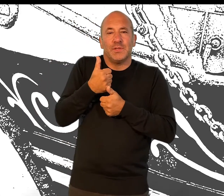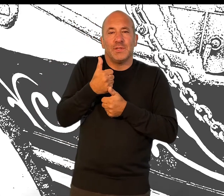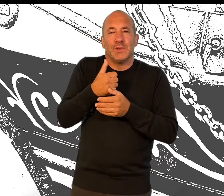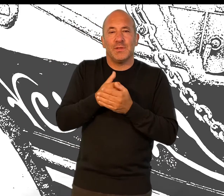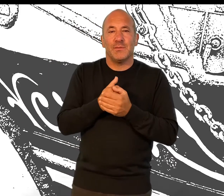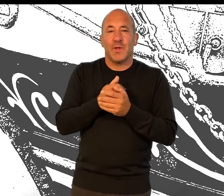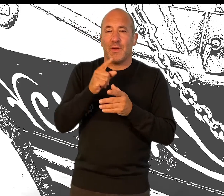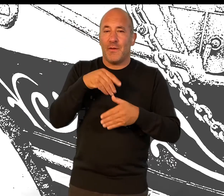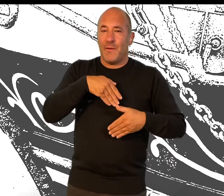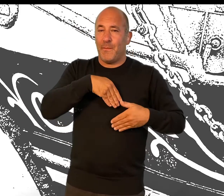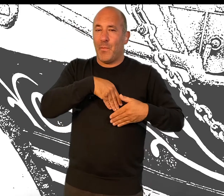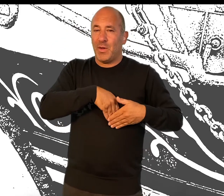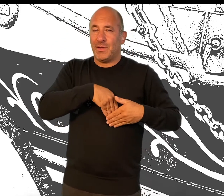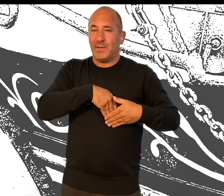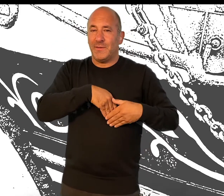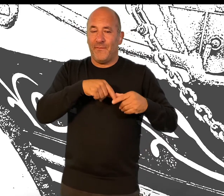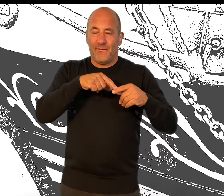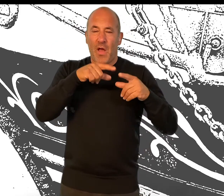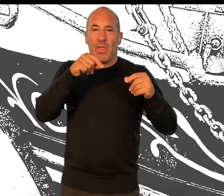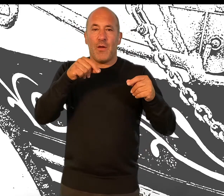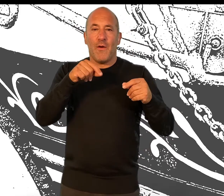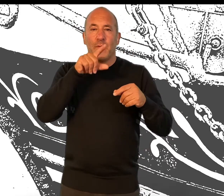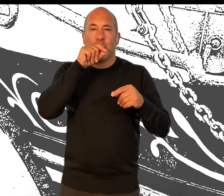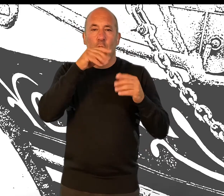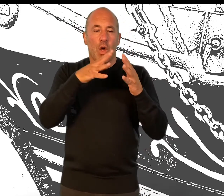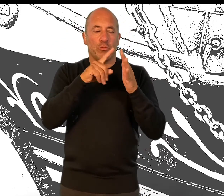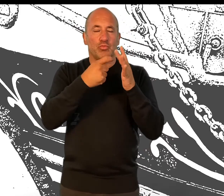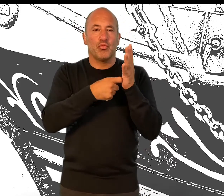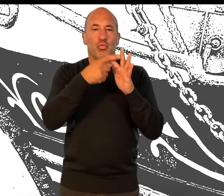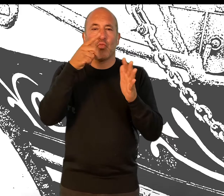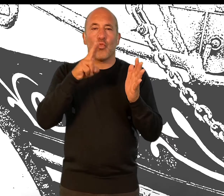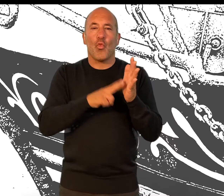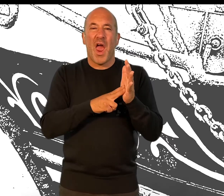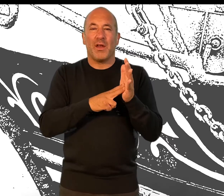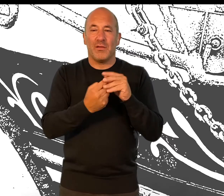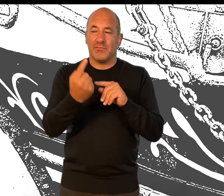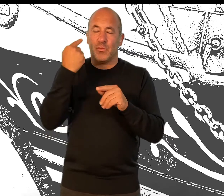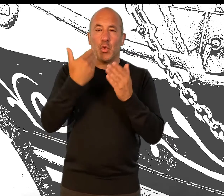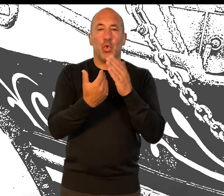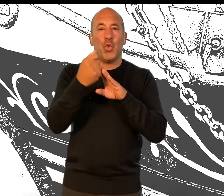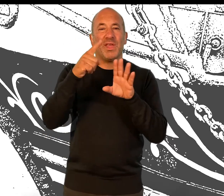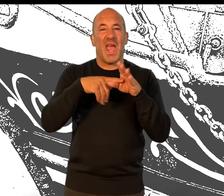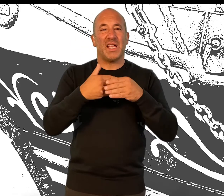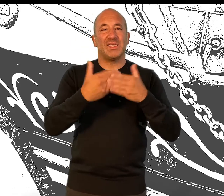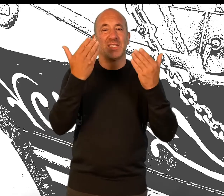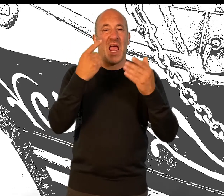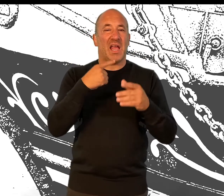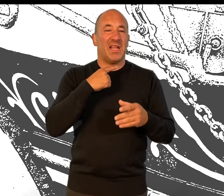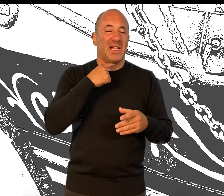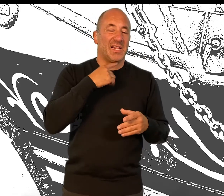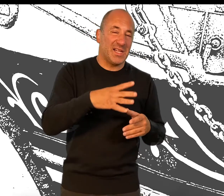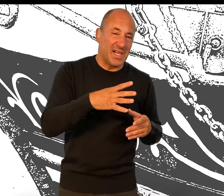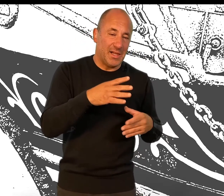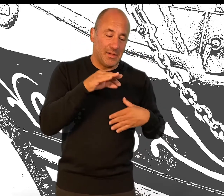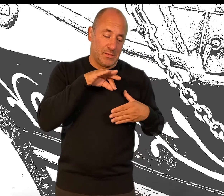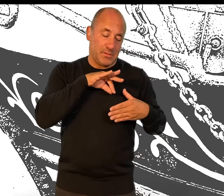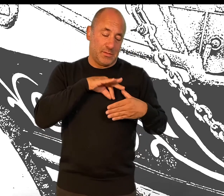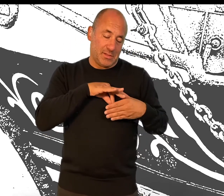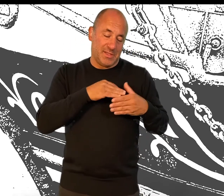luggage, but she may have had in her pocket the feather of a wren killed on New Year's Day for safe passage.